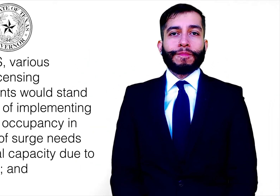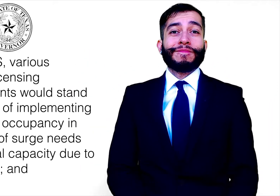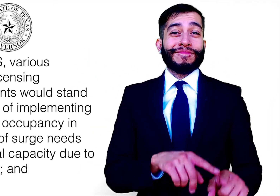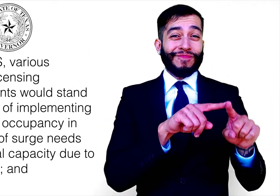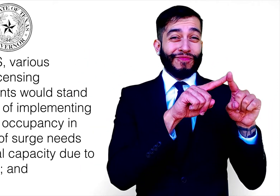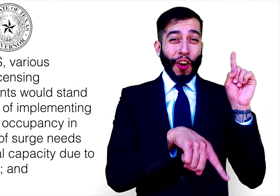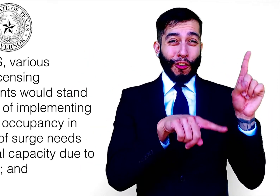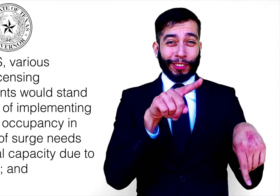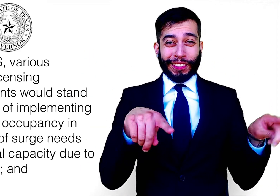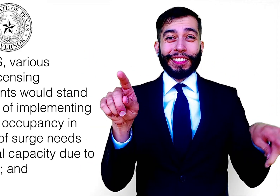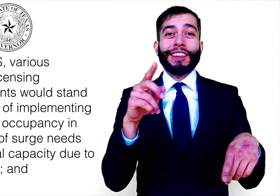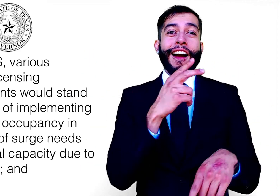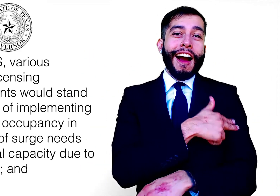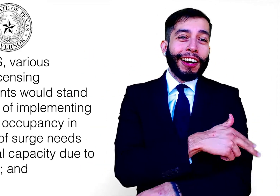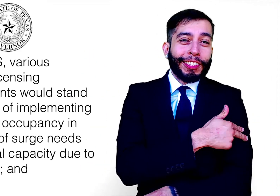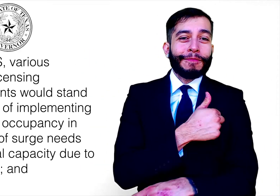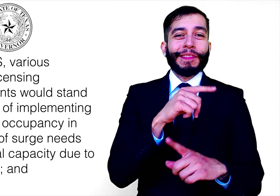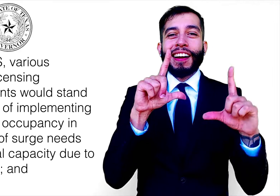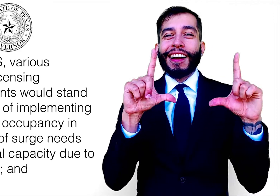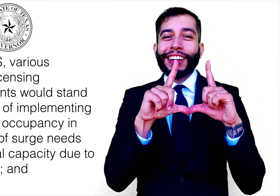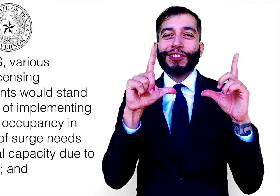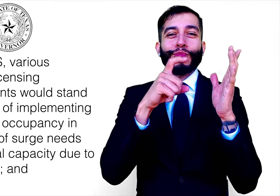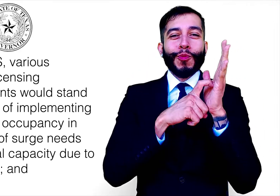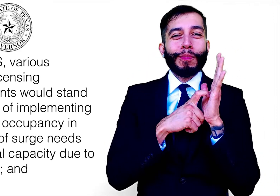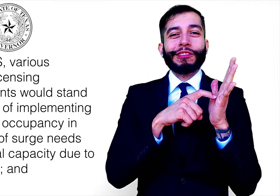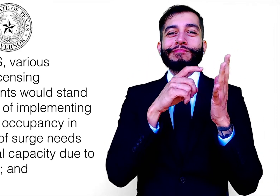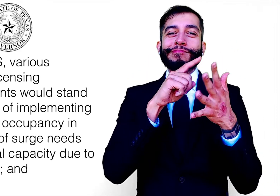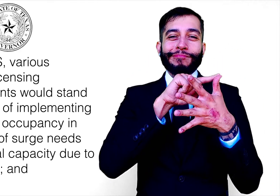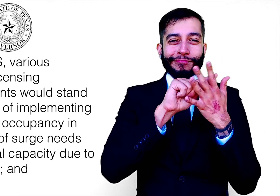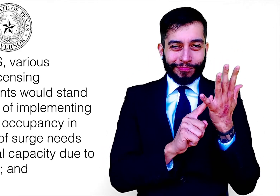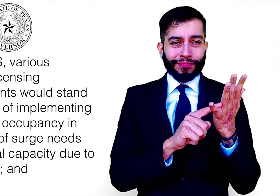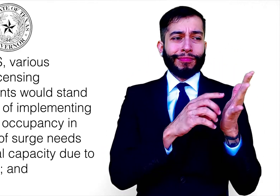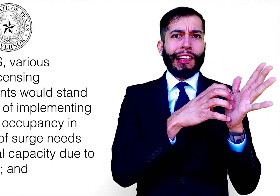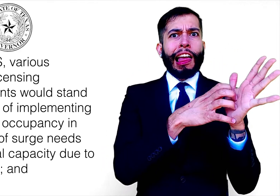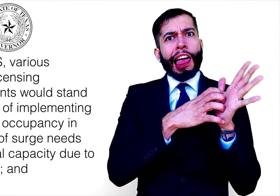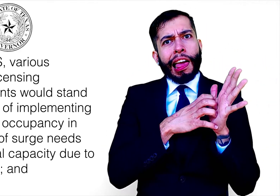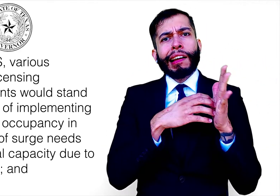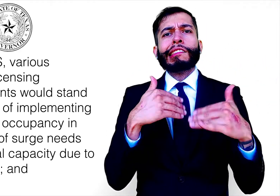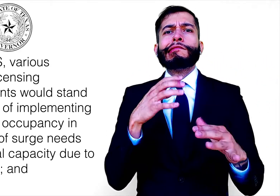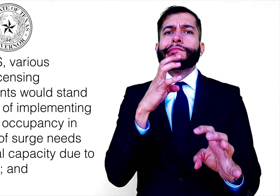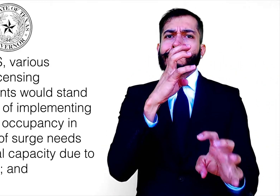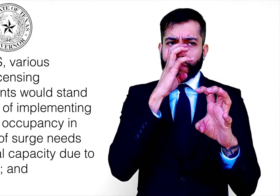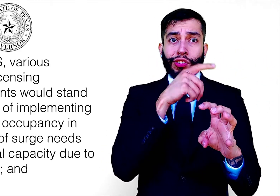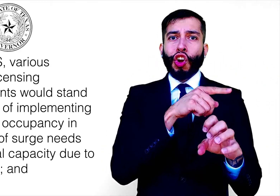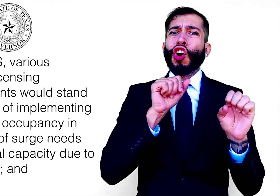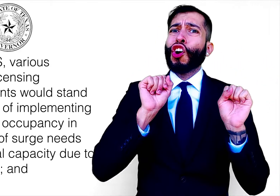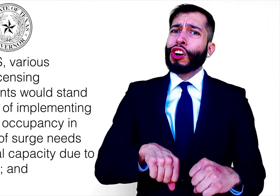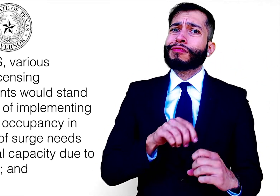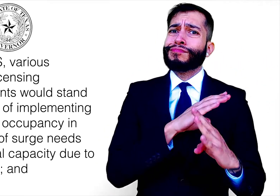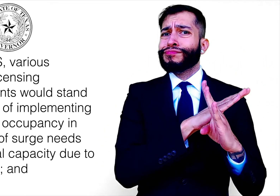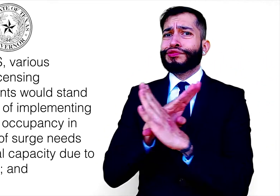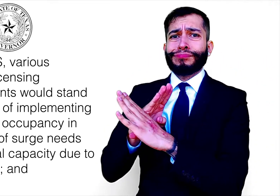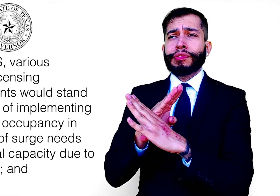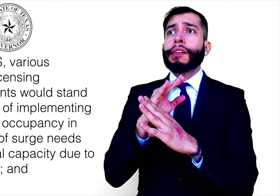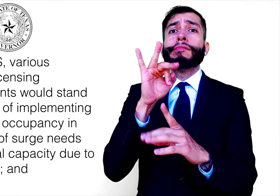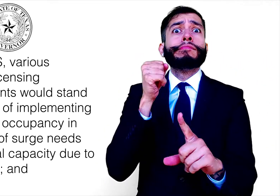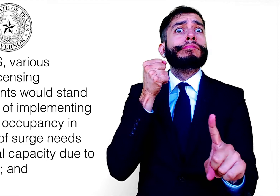and whereas various hospital licensing requirements would stand in the way of implementing increased